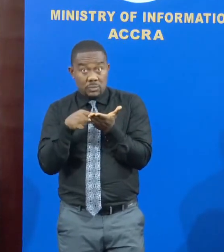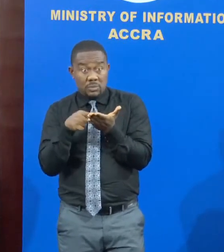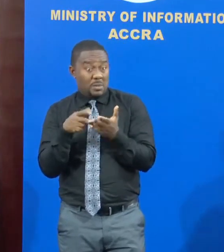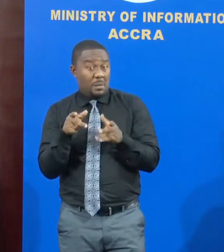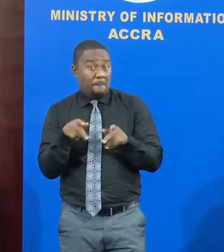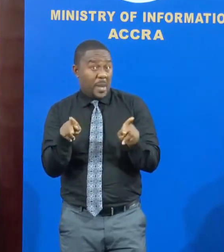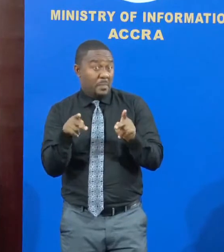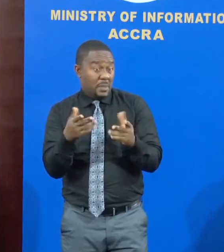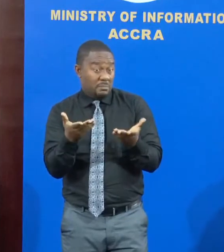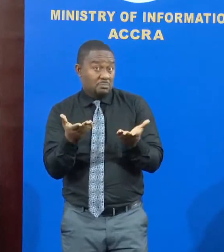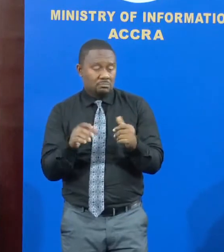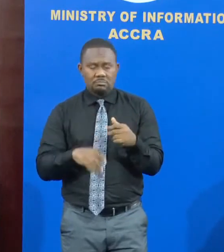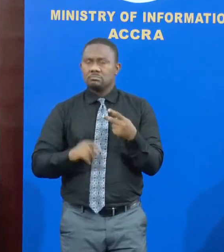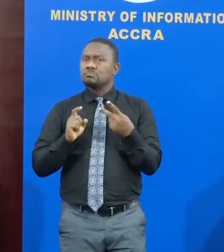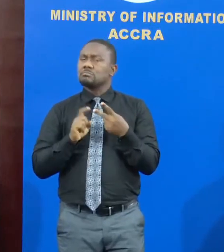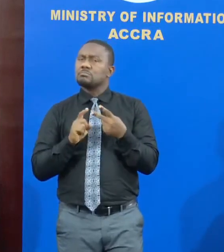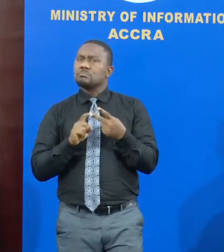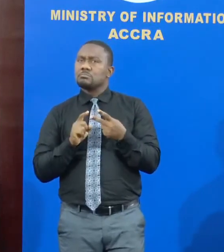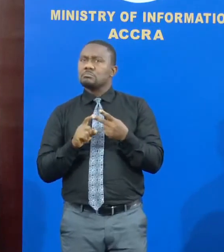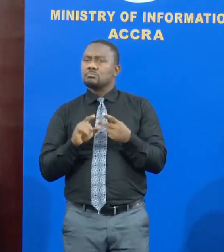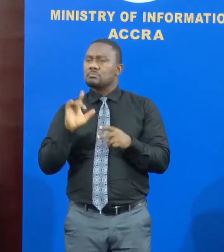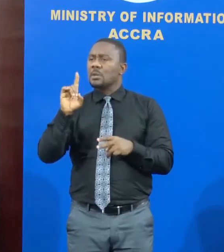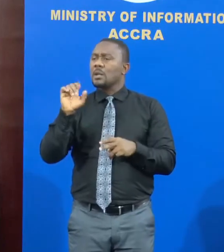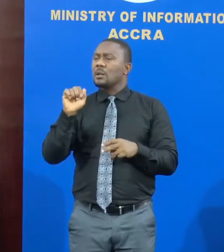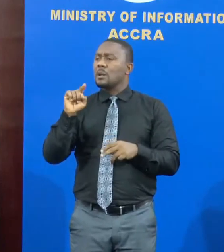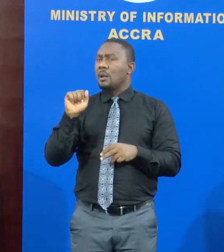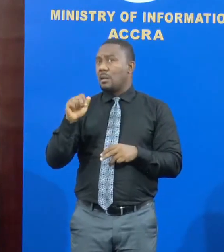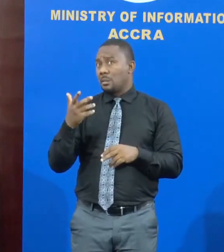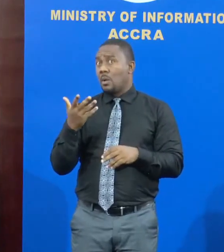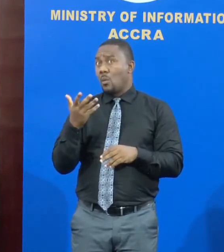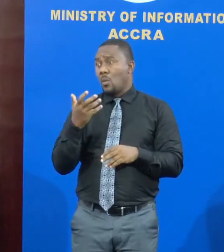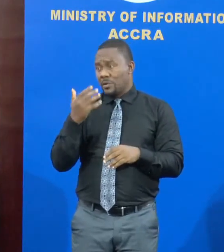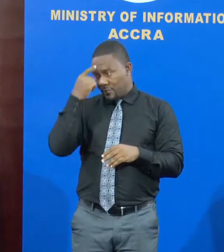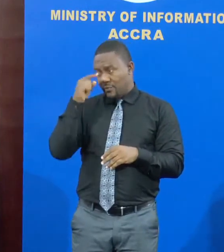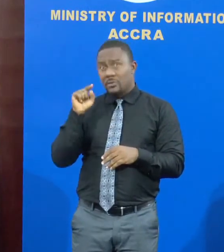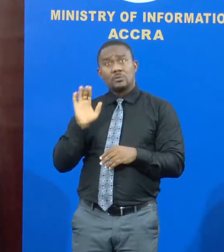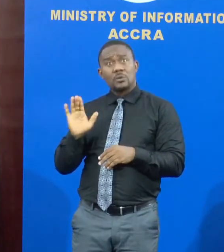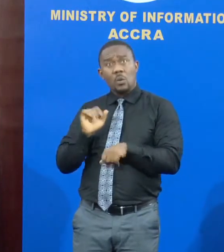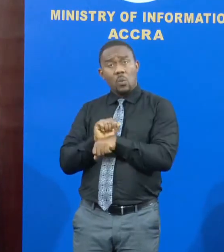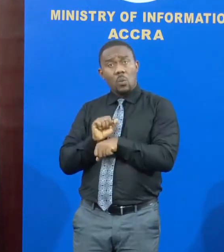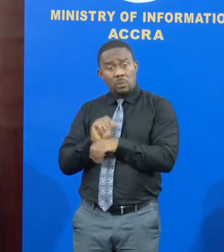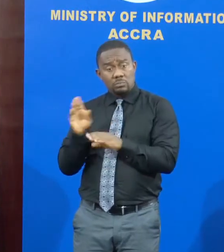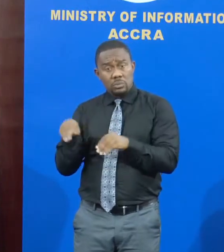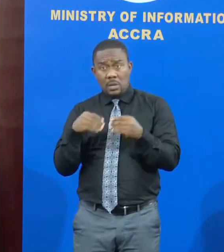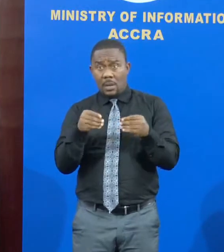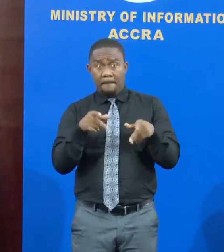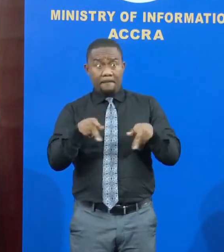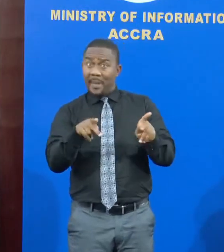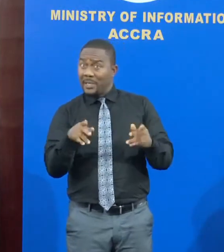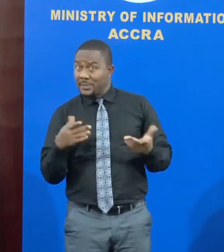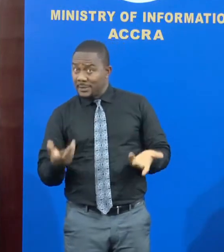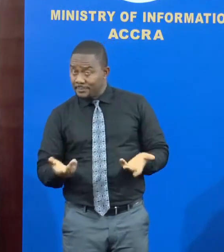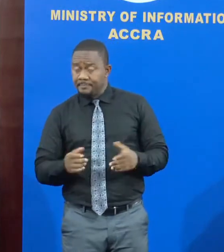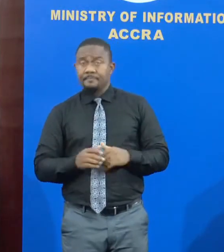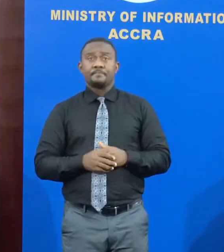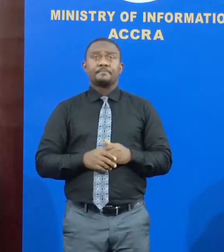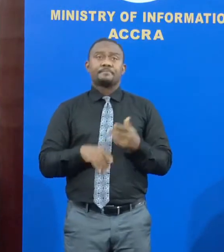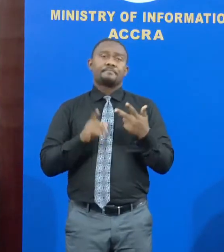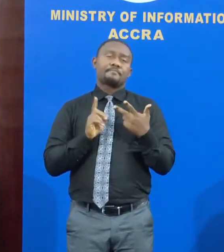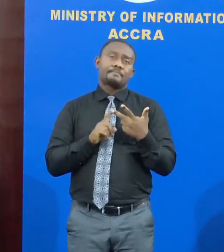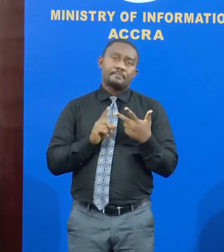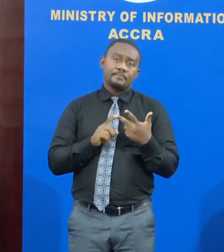application, providing access to data sets to the Ghana Immigration Service for the issuance of permits,